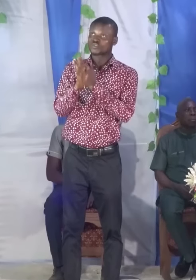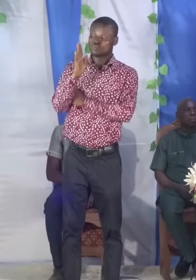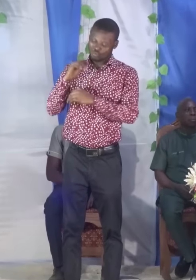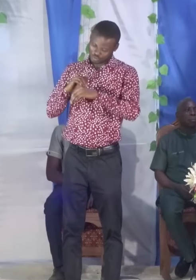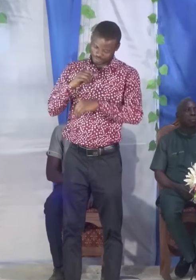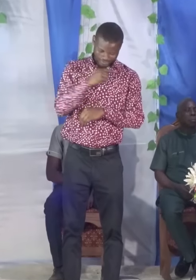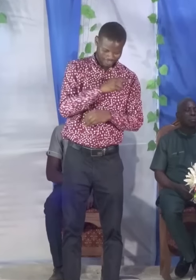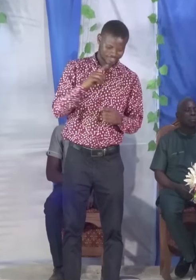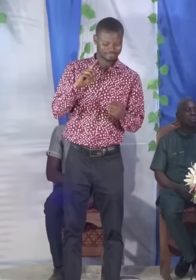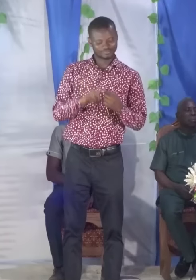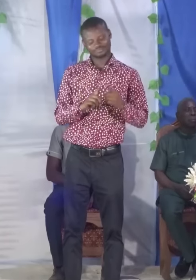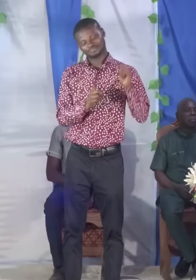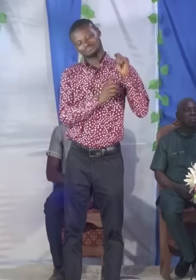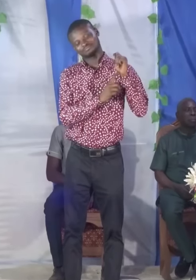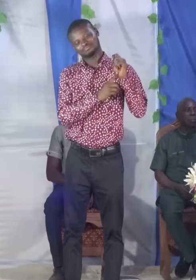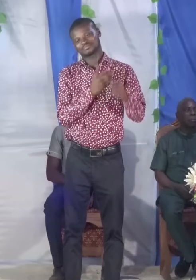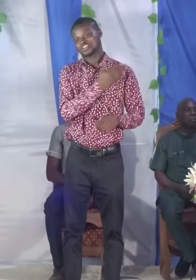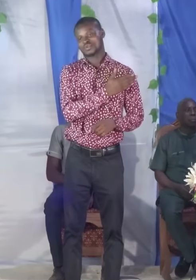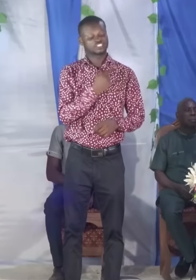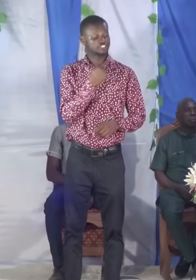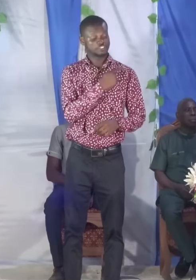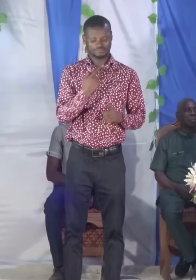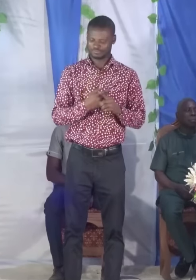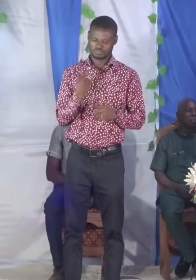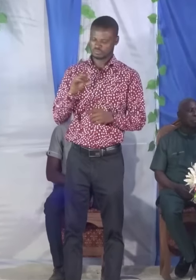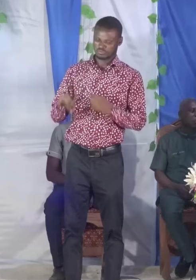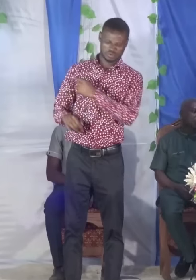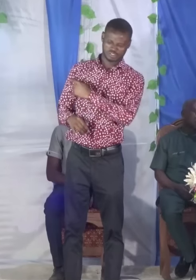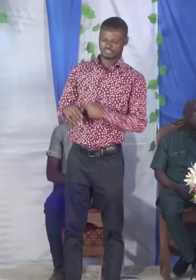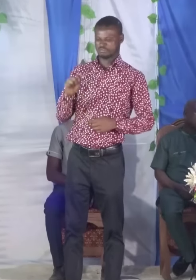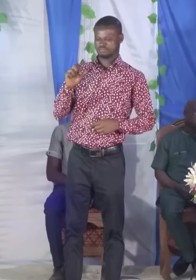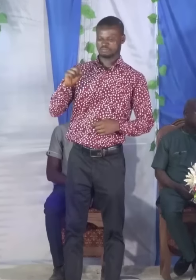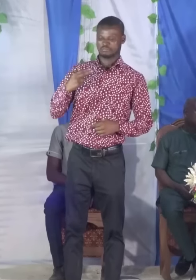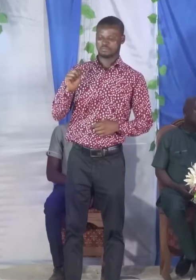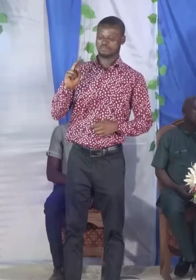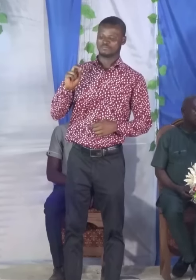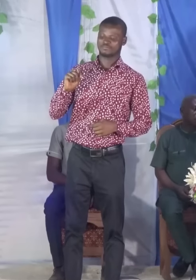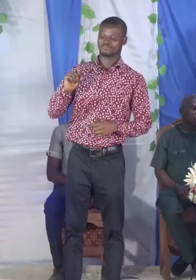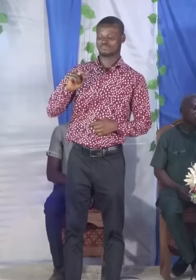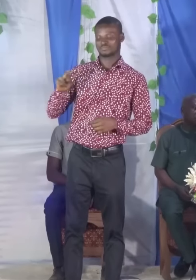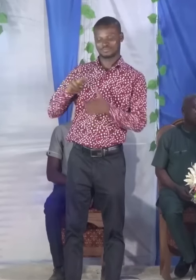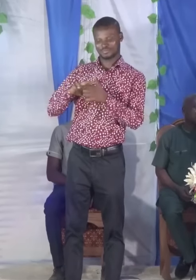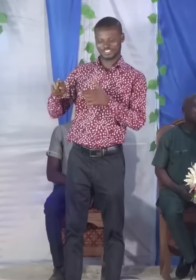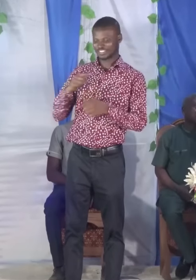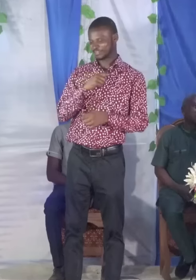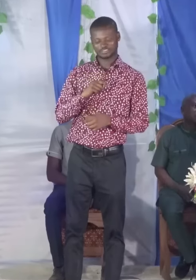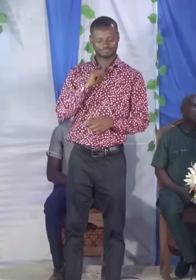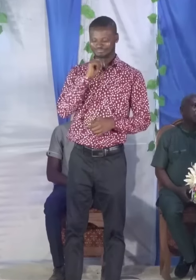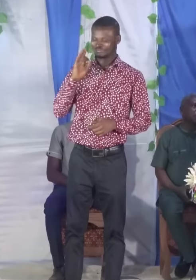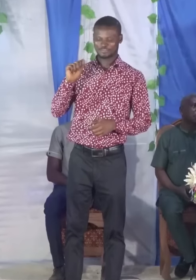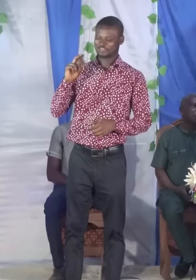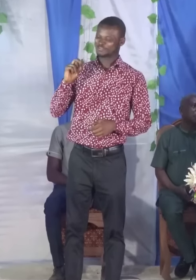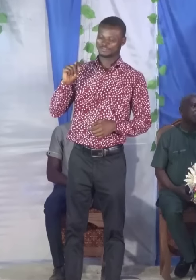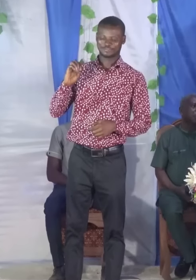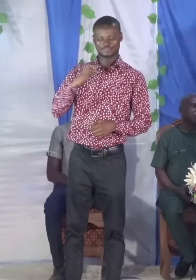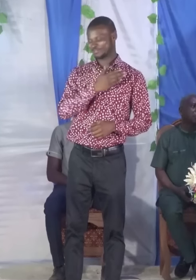Oh, Bia and Yamia friend, Bia and Yamichel, baby, just a hook. Ned your open. Tito, I'm a teacher, preacher for me, air